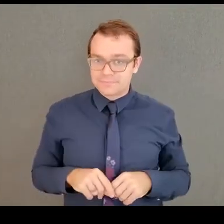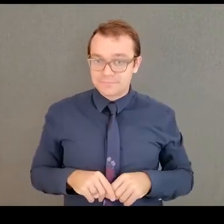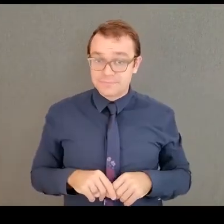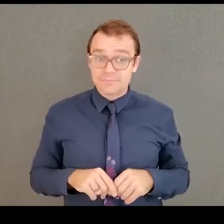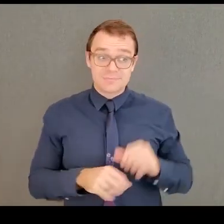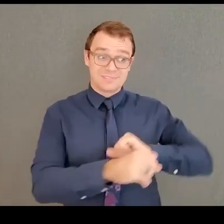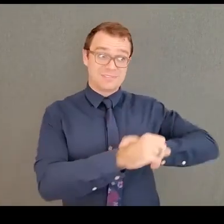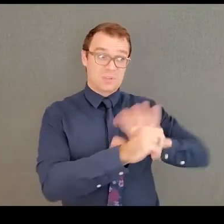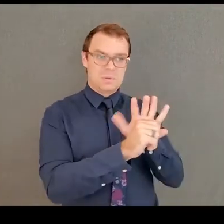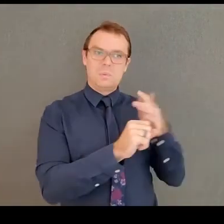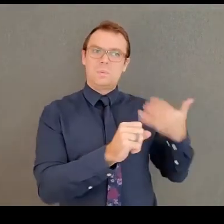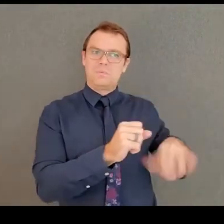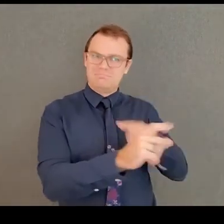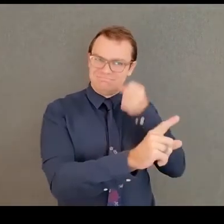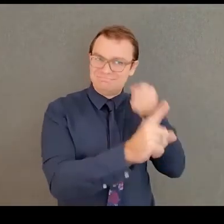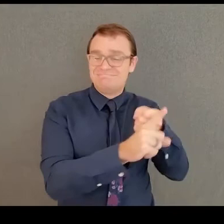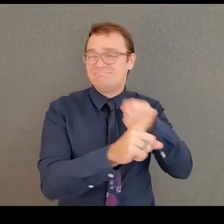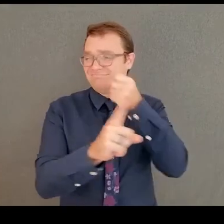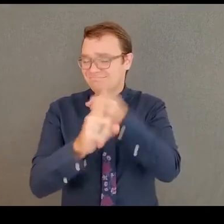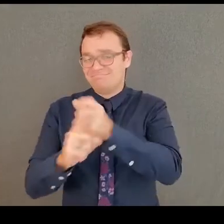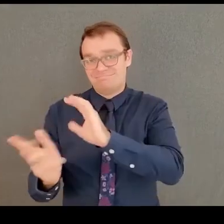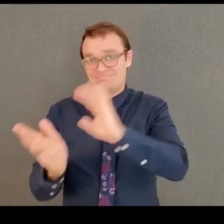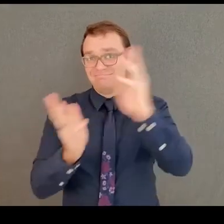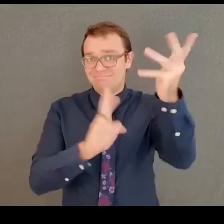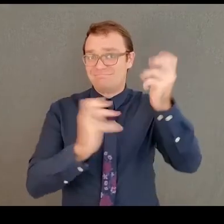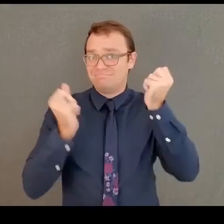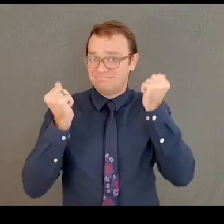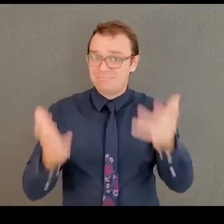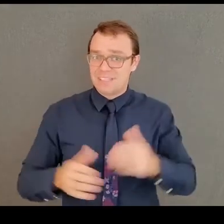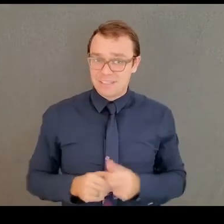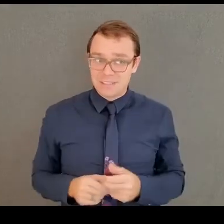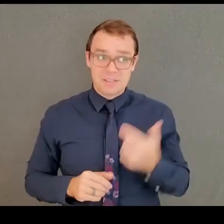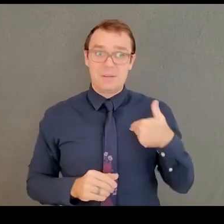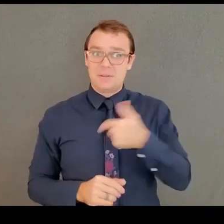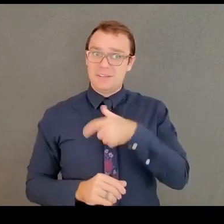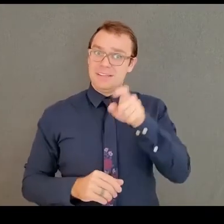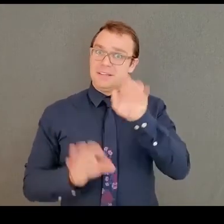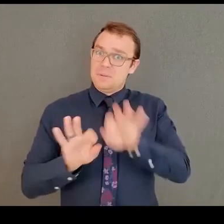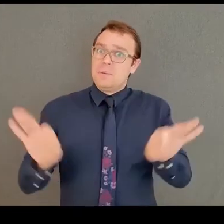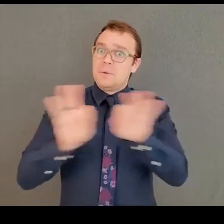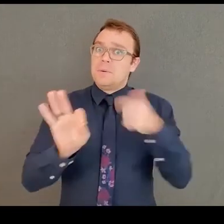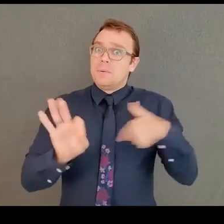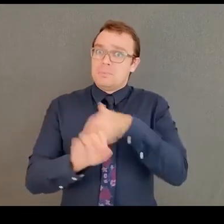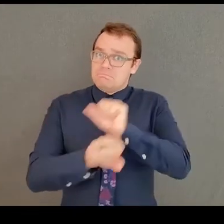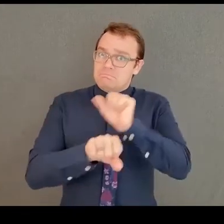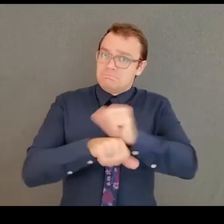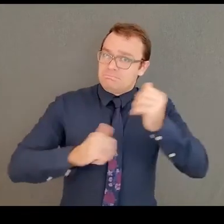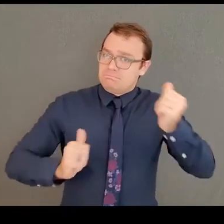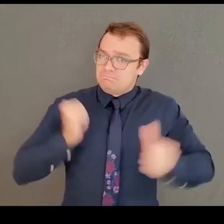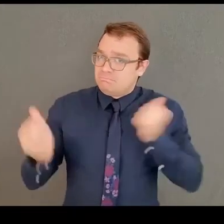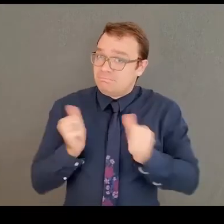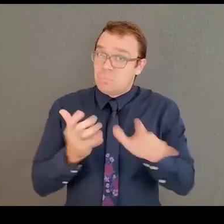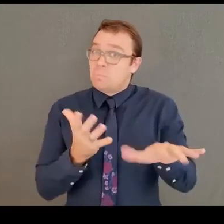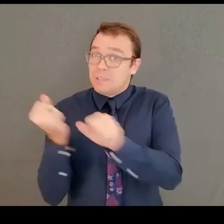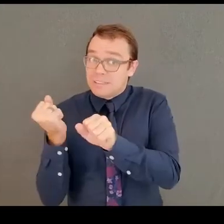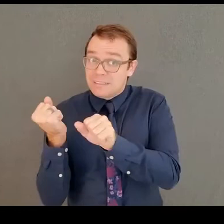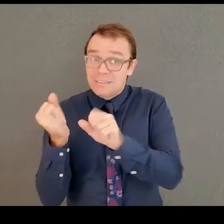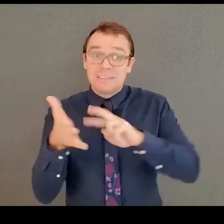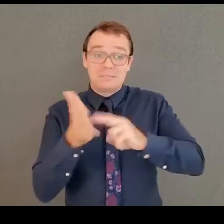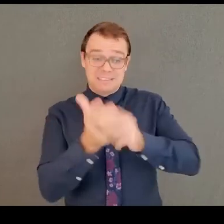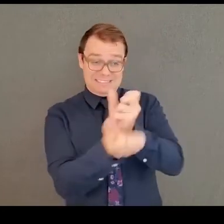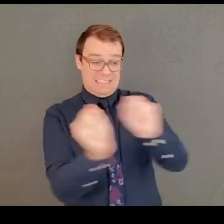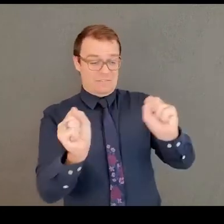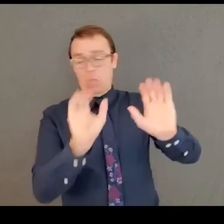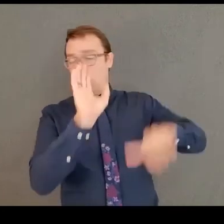COVID-19 has impacted all of us. To stop the virus, we urgently need a vaccine for prevention. We need to work quickly, but not at the risk